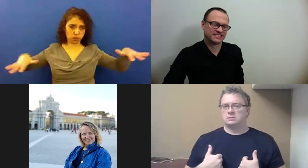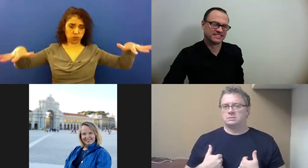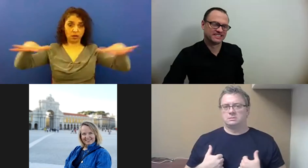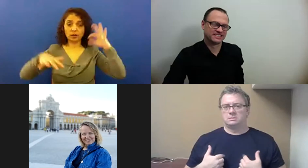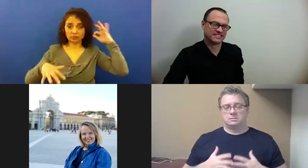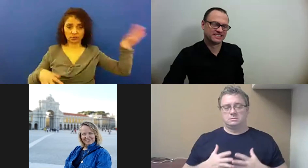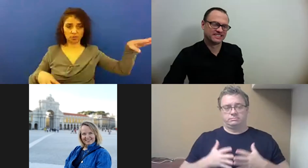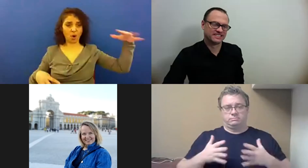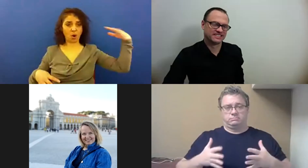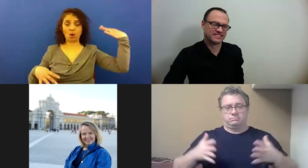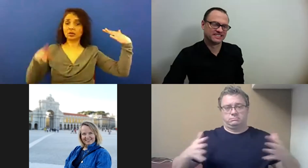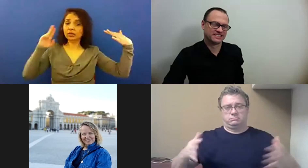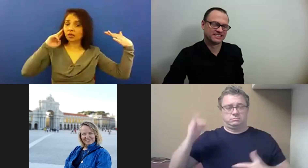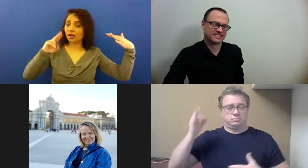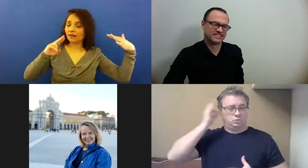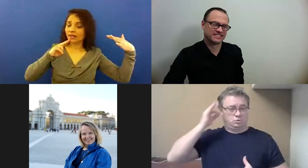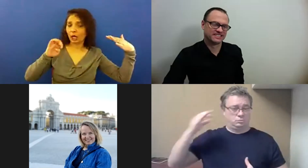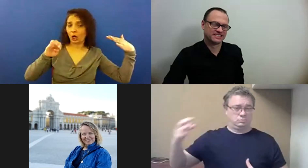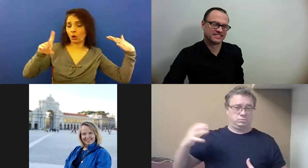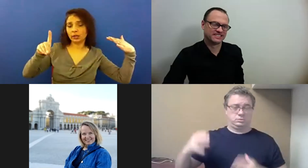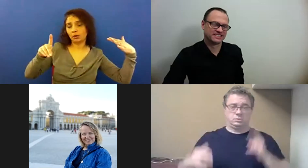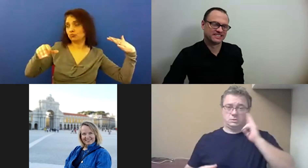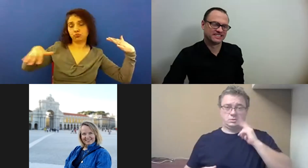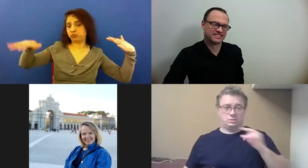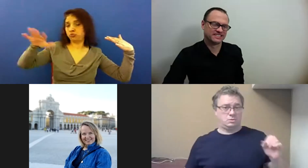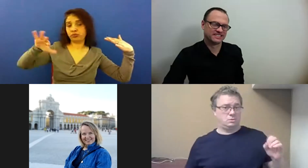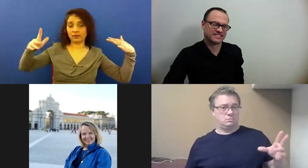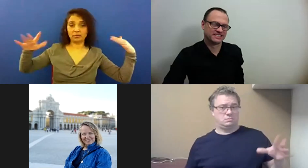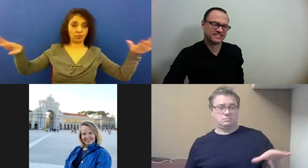now that with this network,